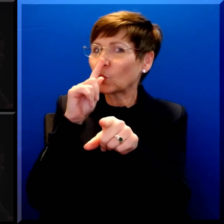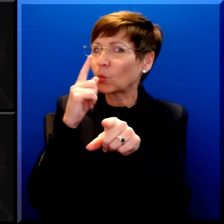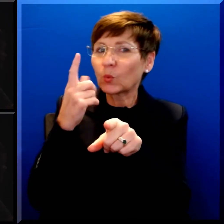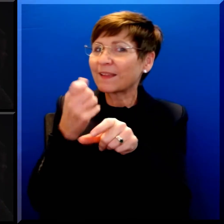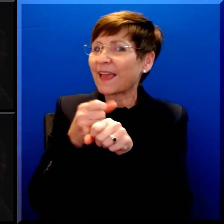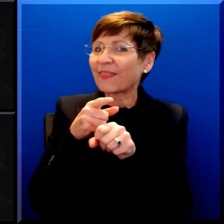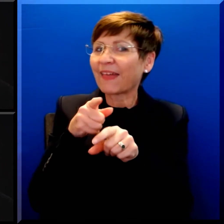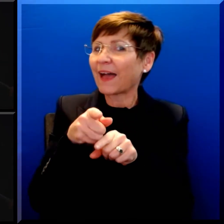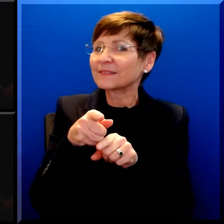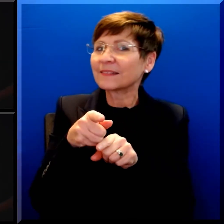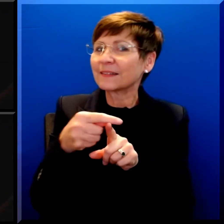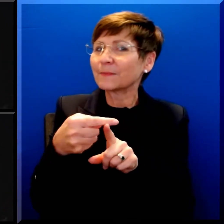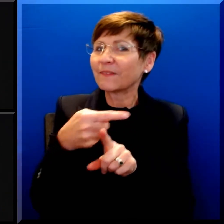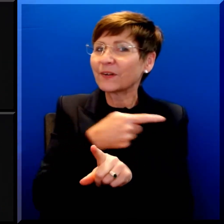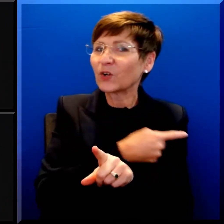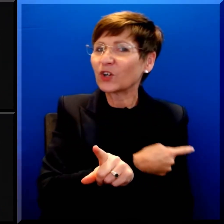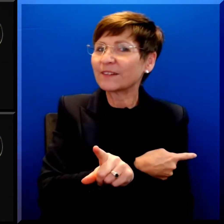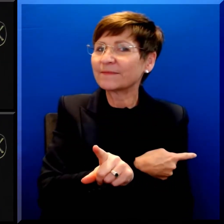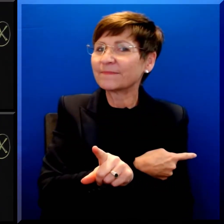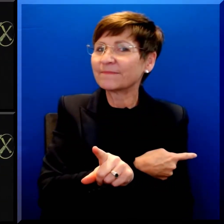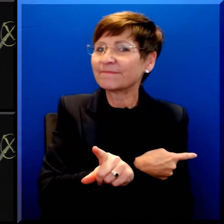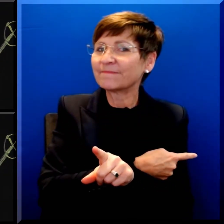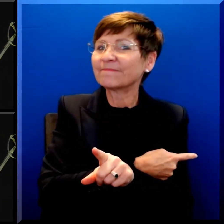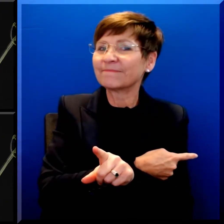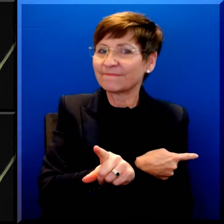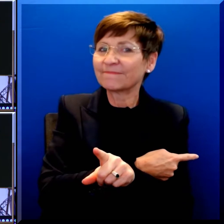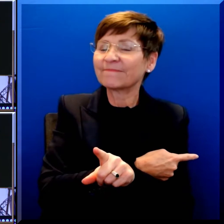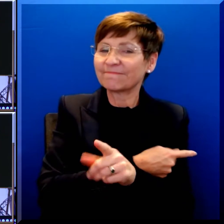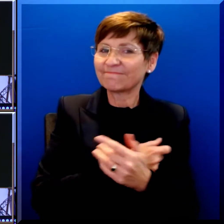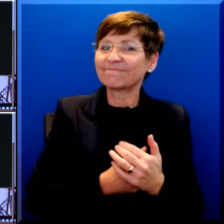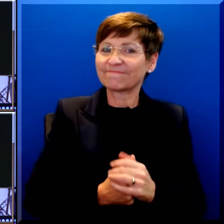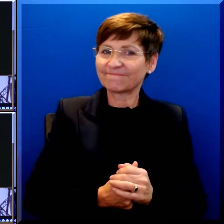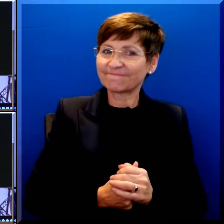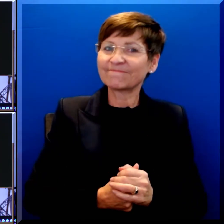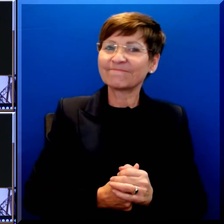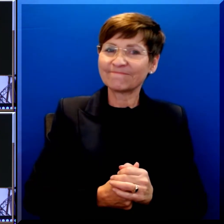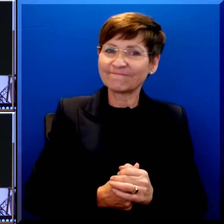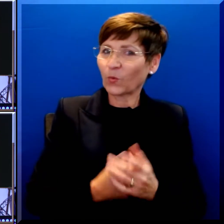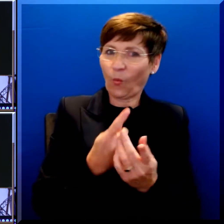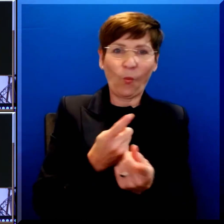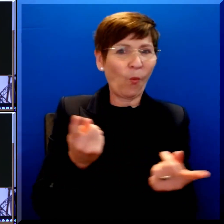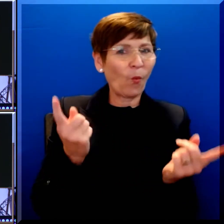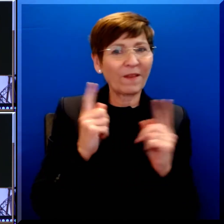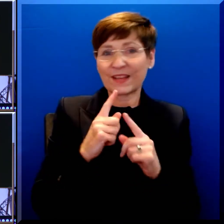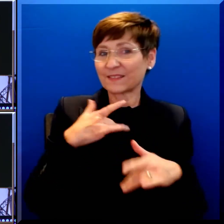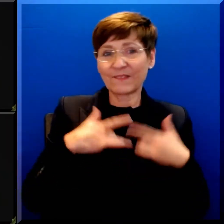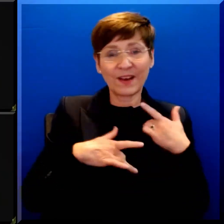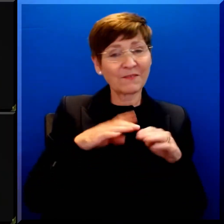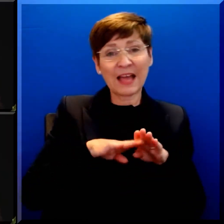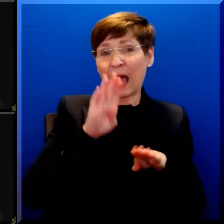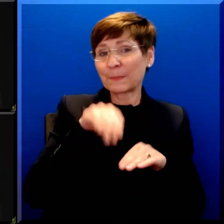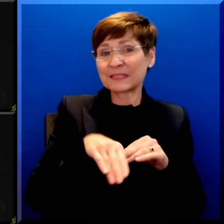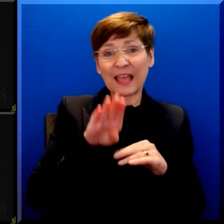get any other way. See, all of us go through ups and